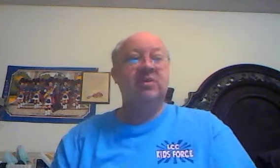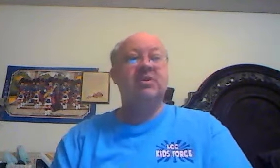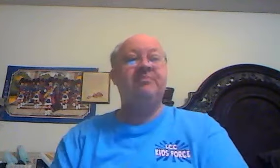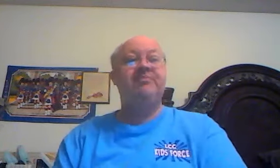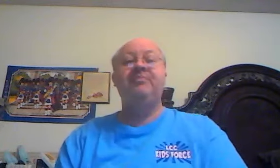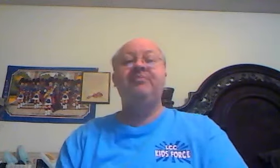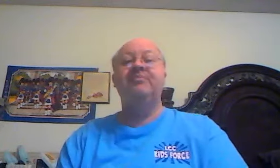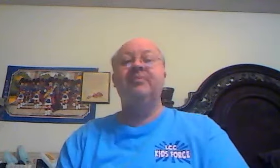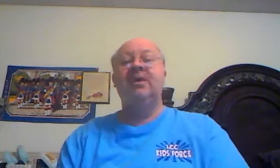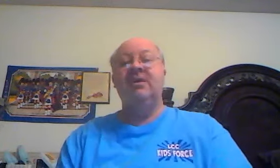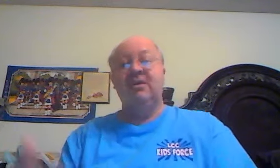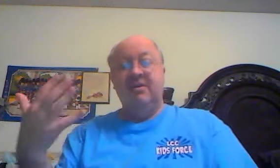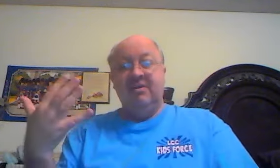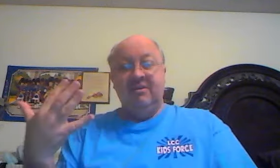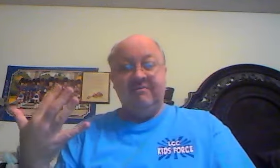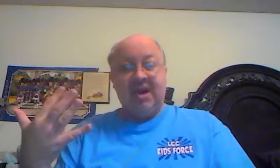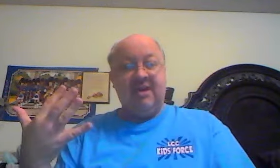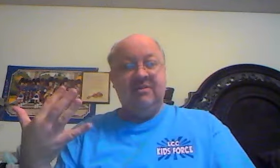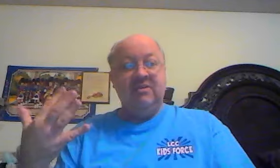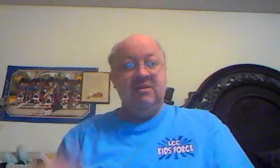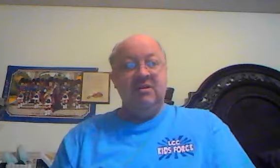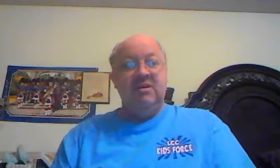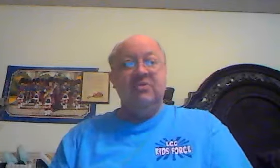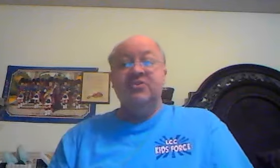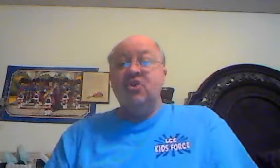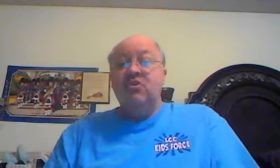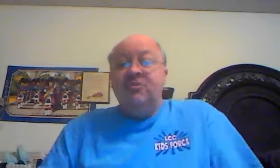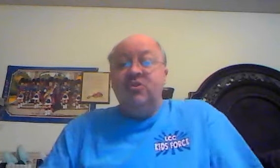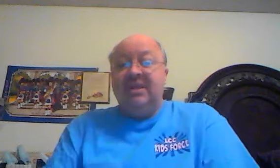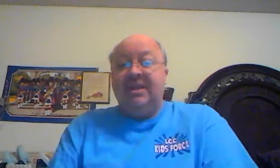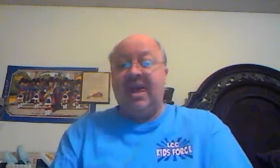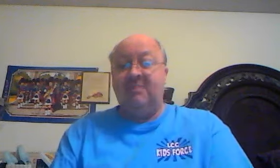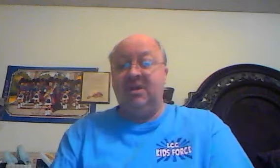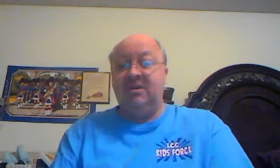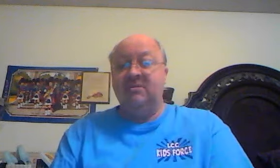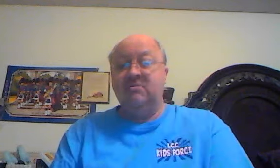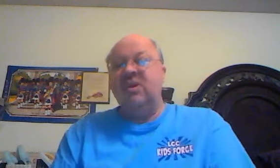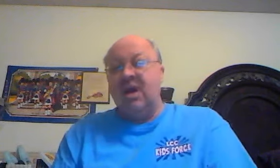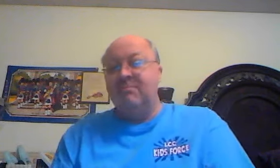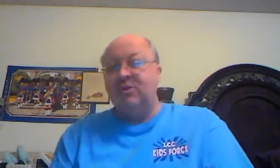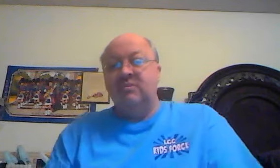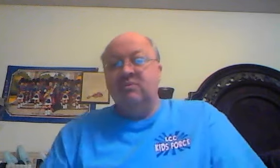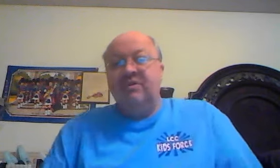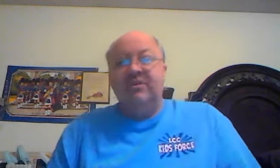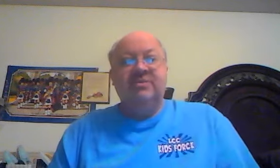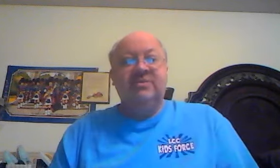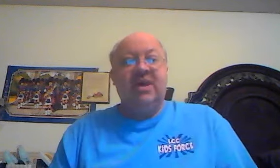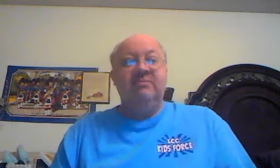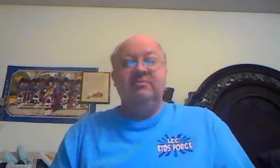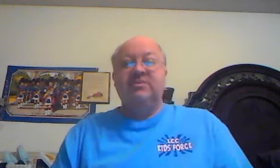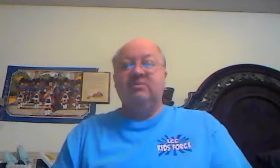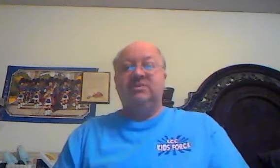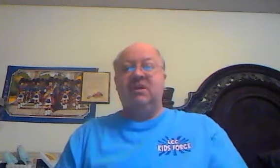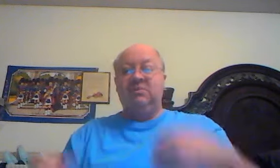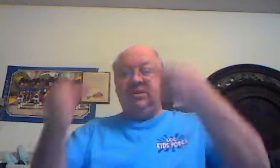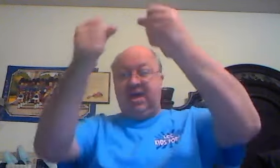Good. 5. There's no food in the cabinet or cupboard, whatever you say. So we'll start with